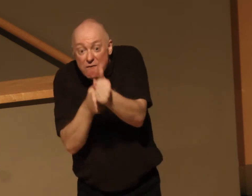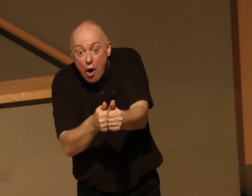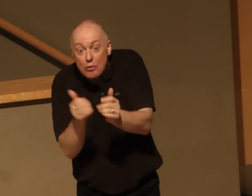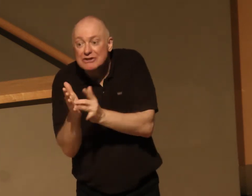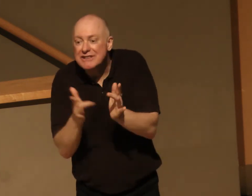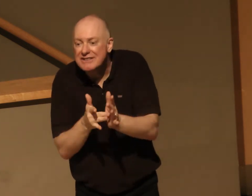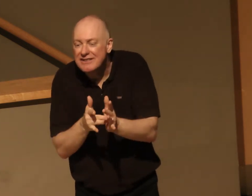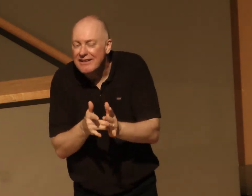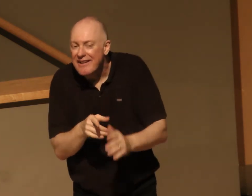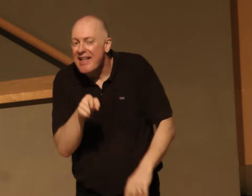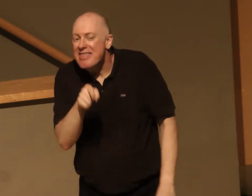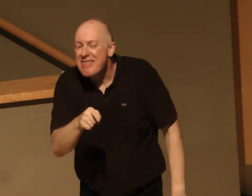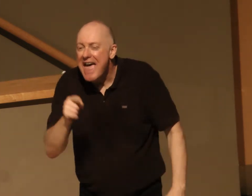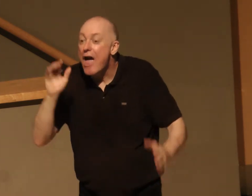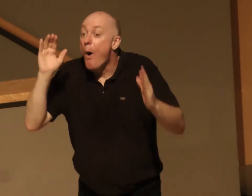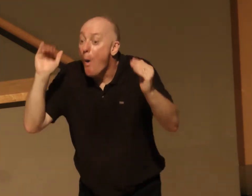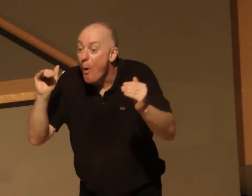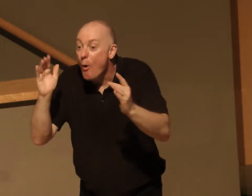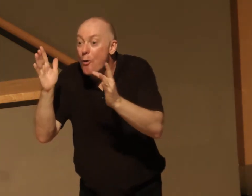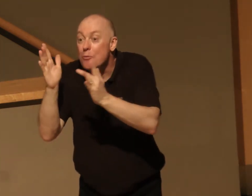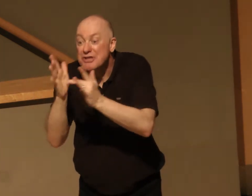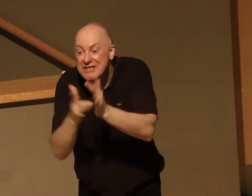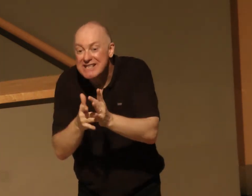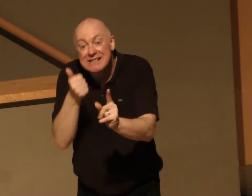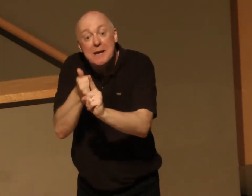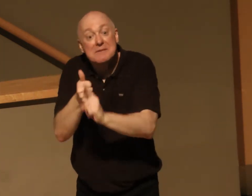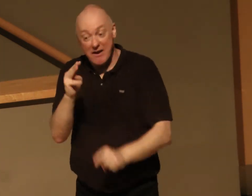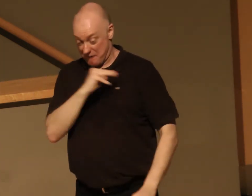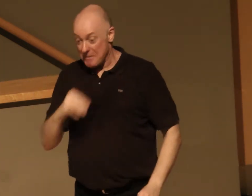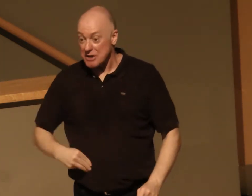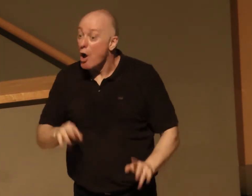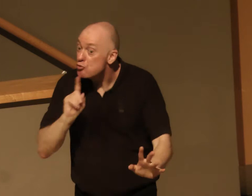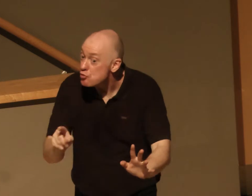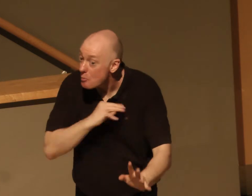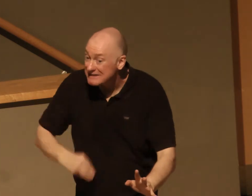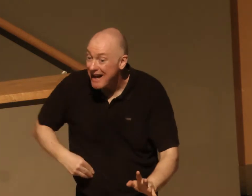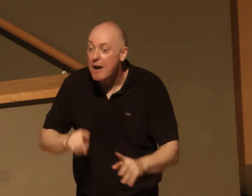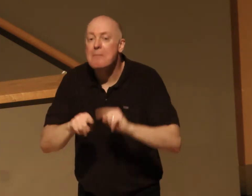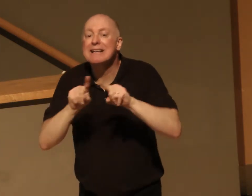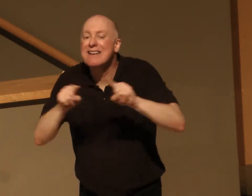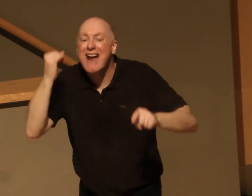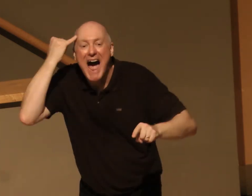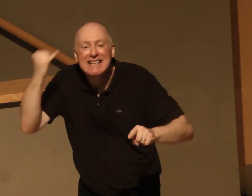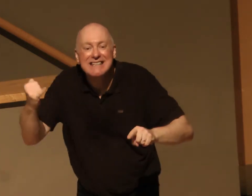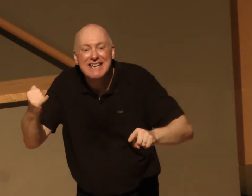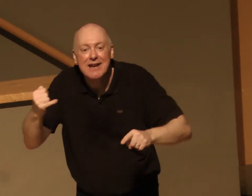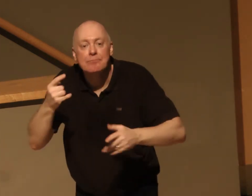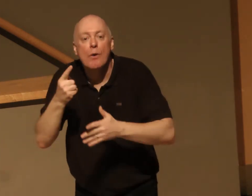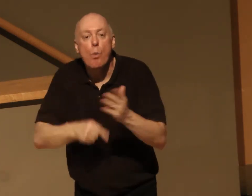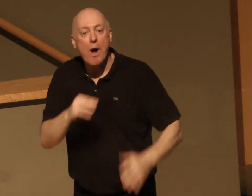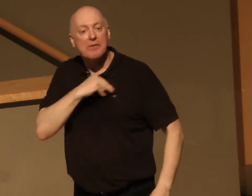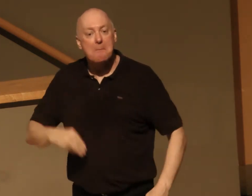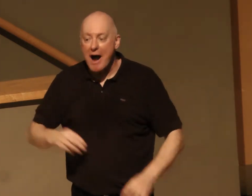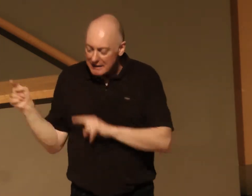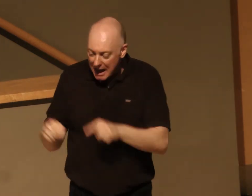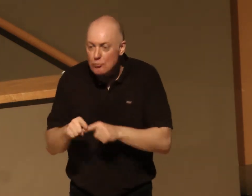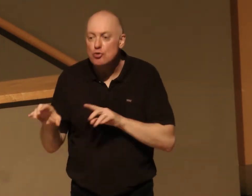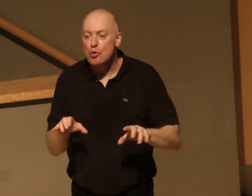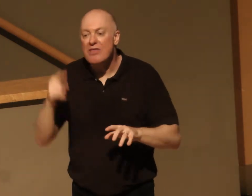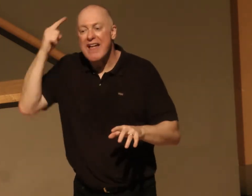had these hopes that Jesus was the Messiah which he was but they had a different idea of what the Messiah had come to do. They thought he had come